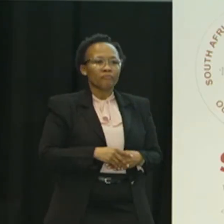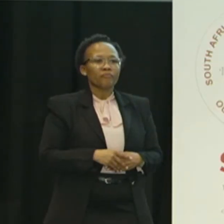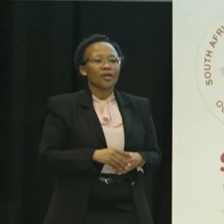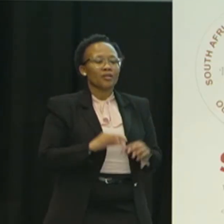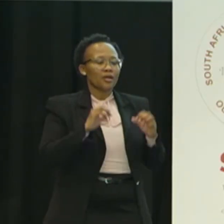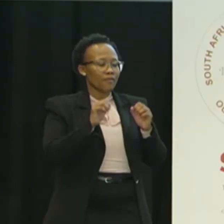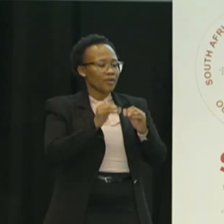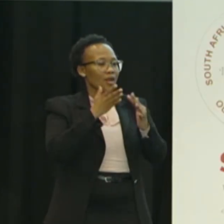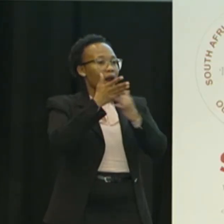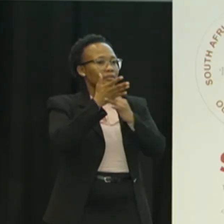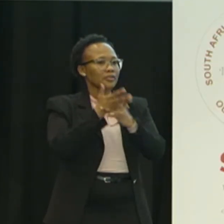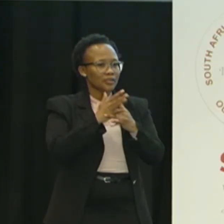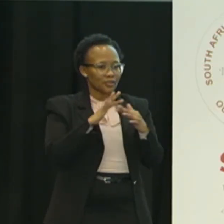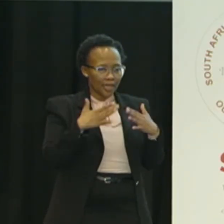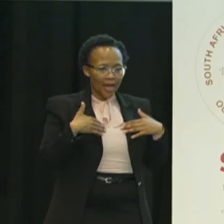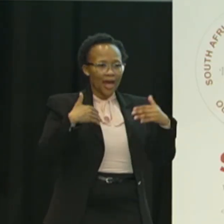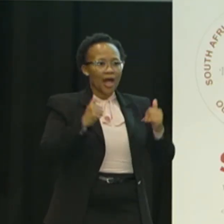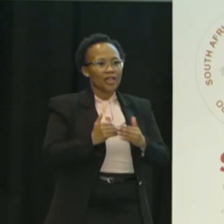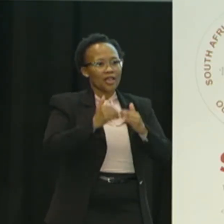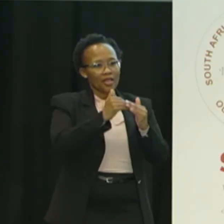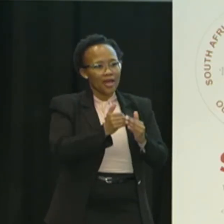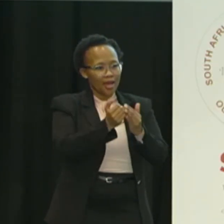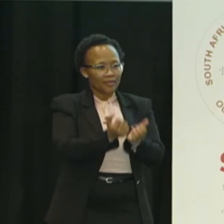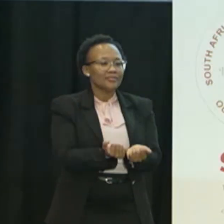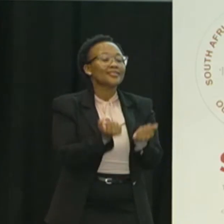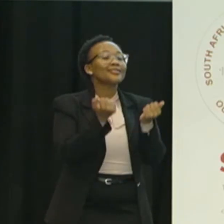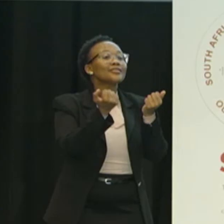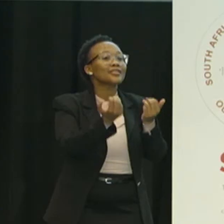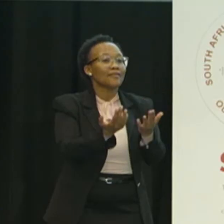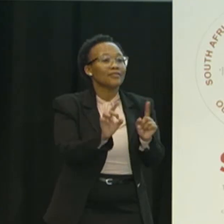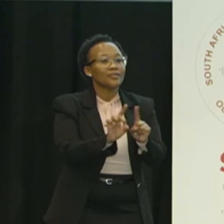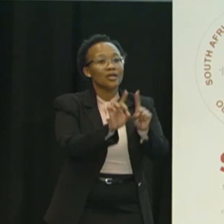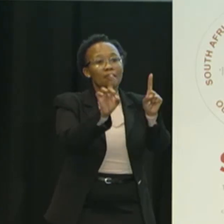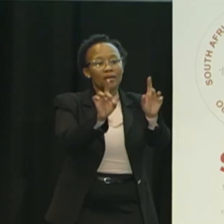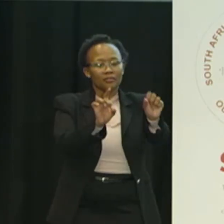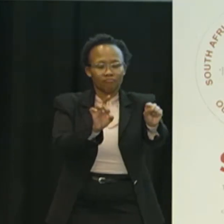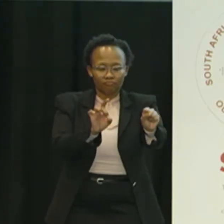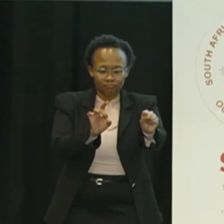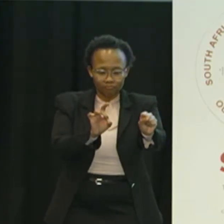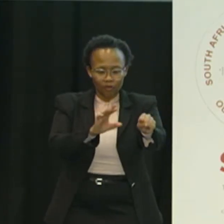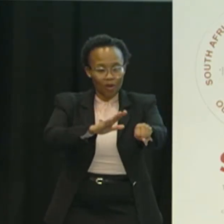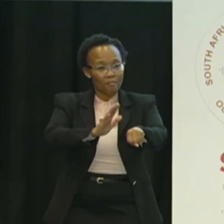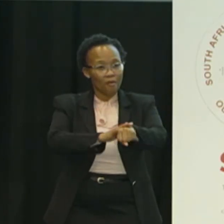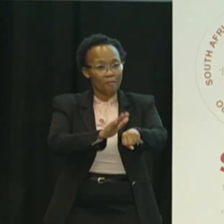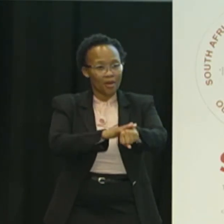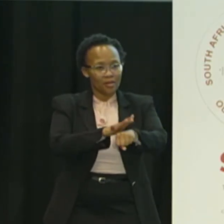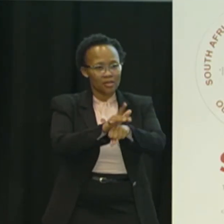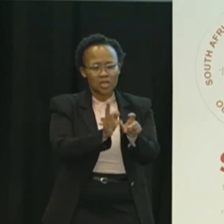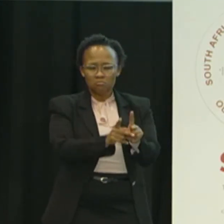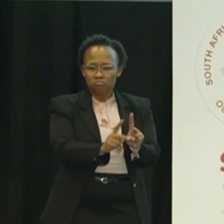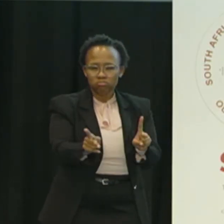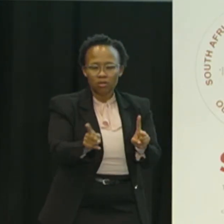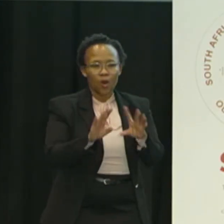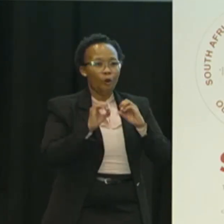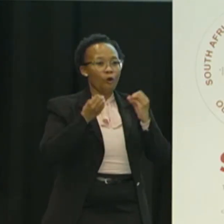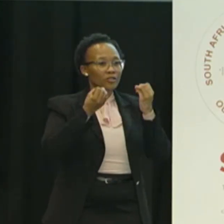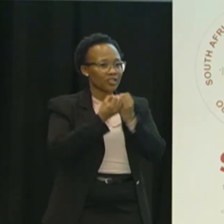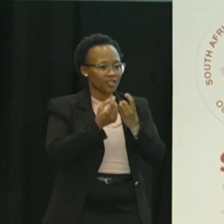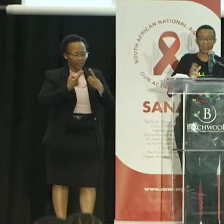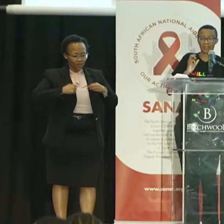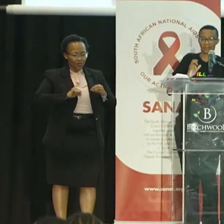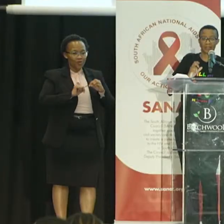accessing public healthcare services. But just for a moment, from the different organizations that we are affiliated to